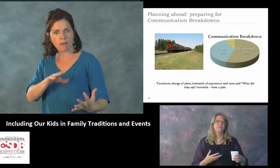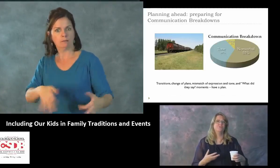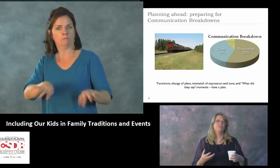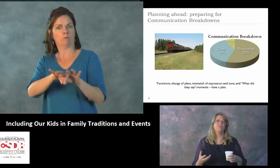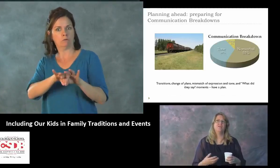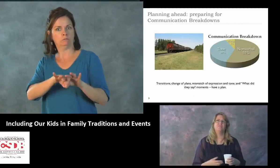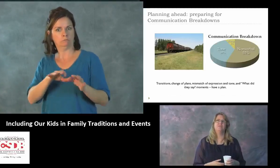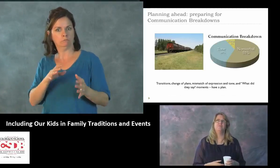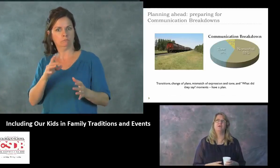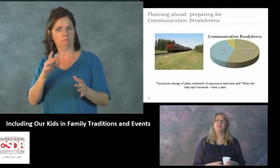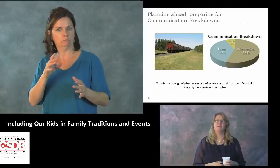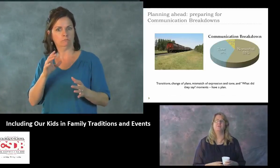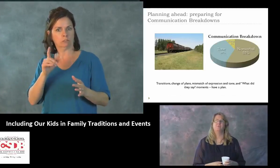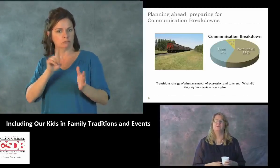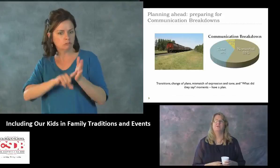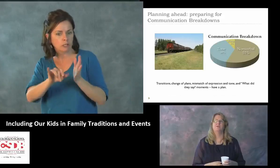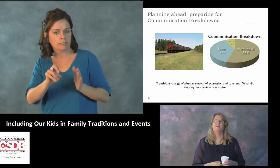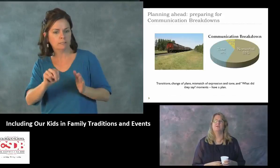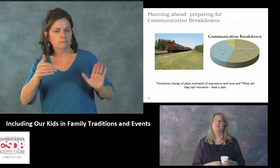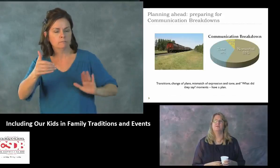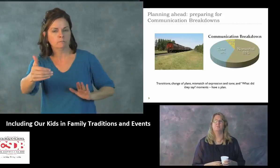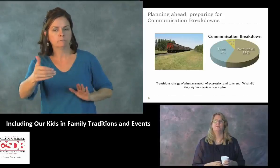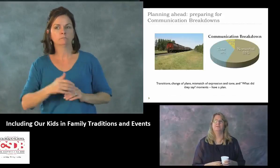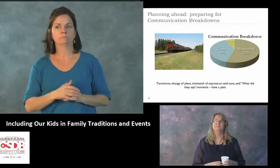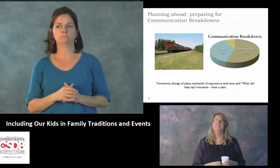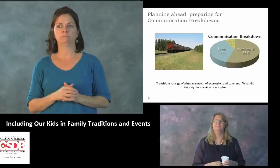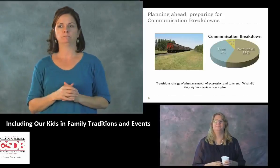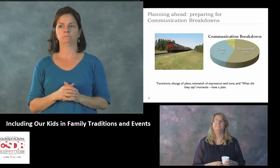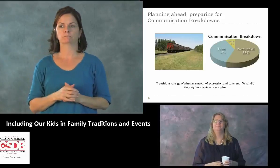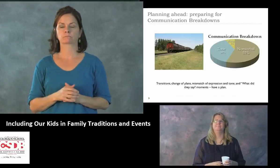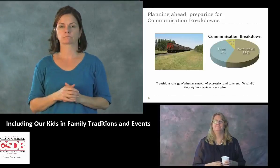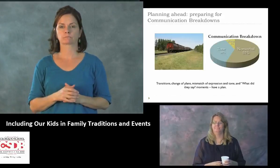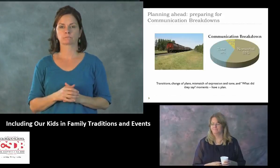just make sure that feedback loop is open.